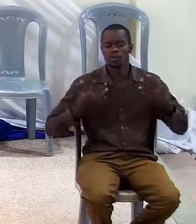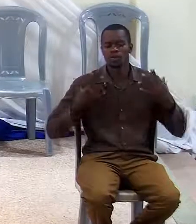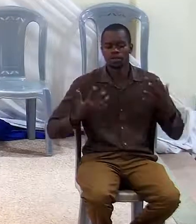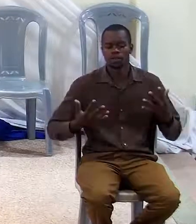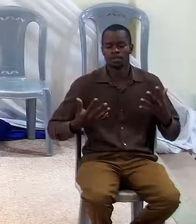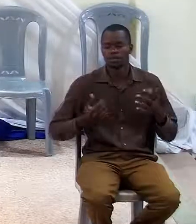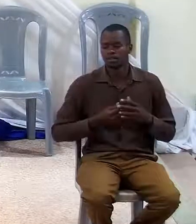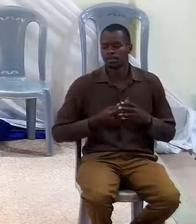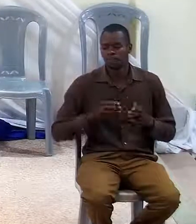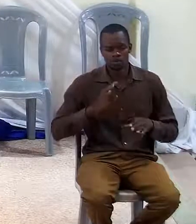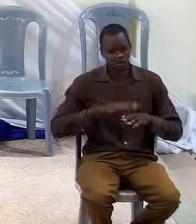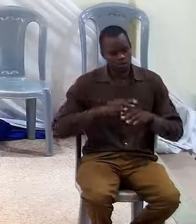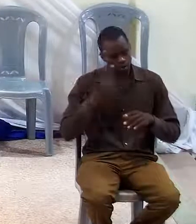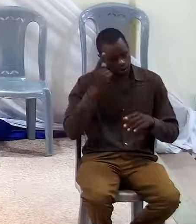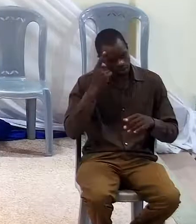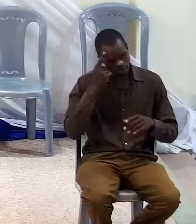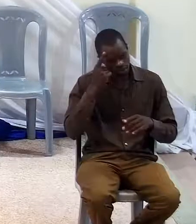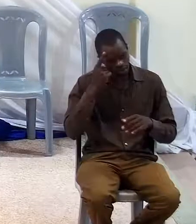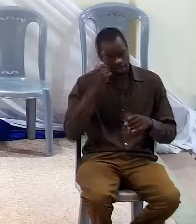weight